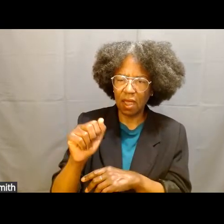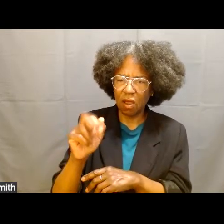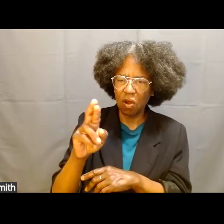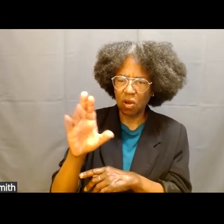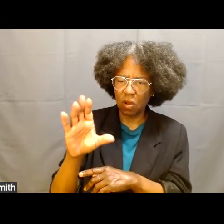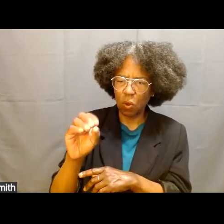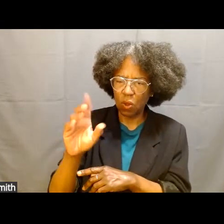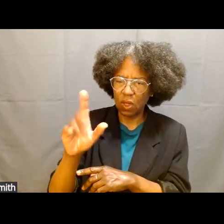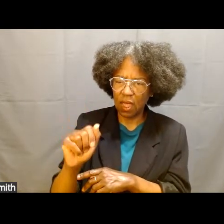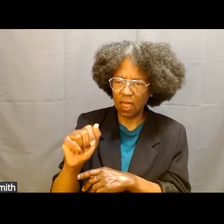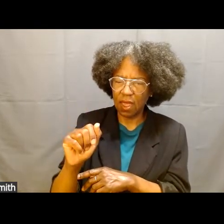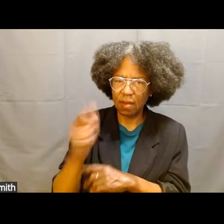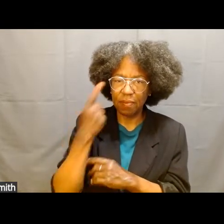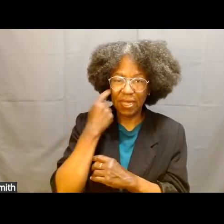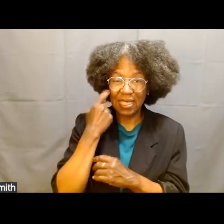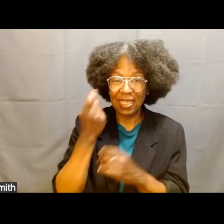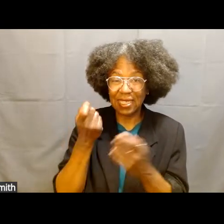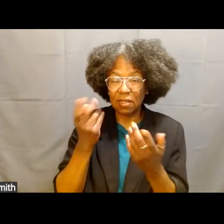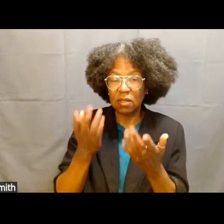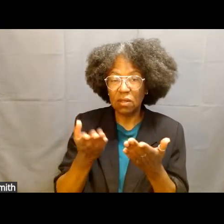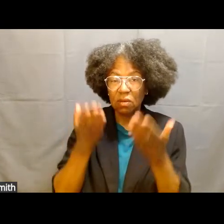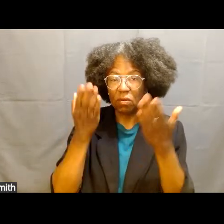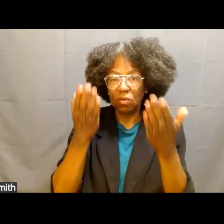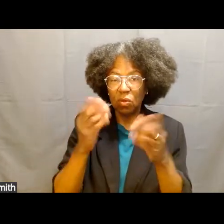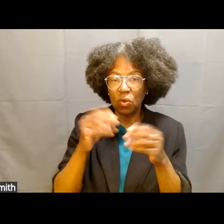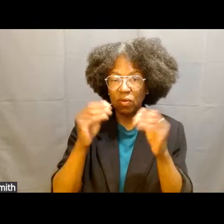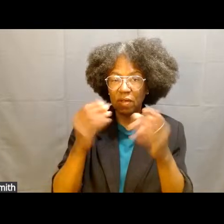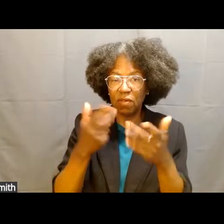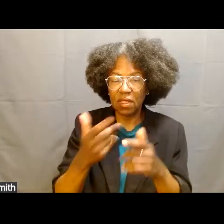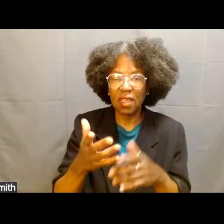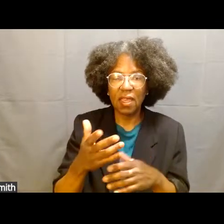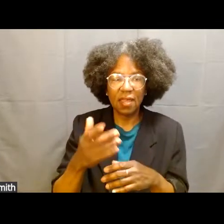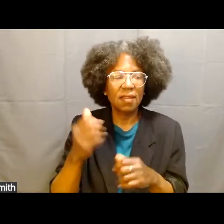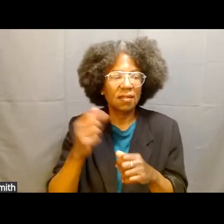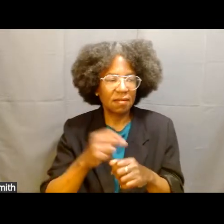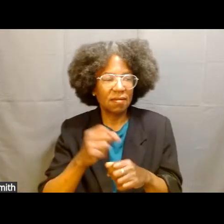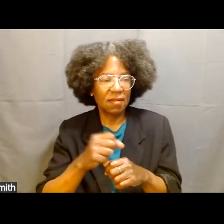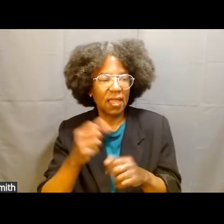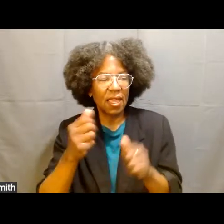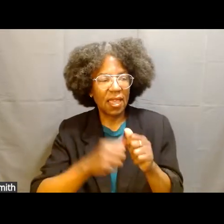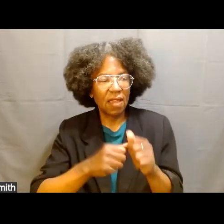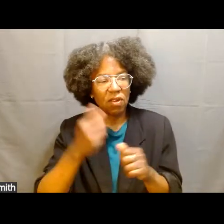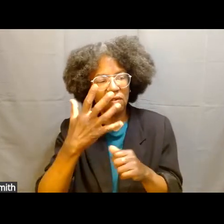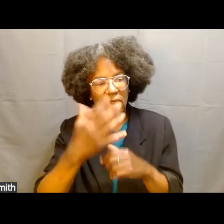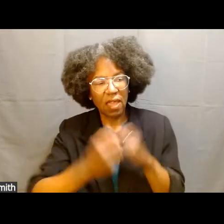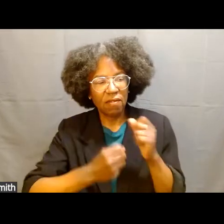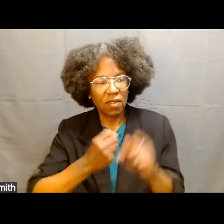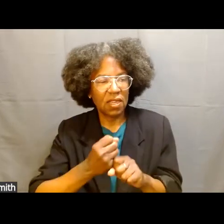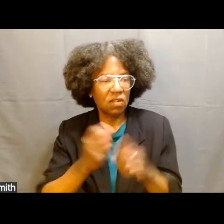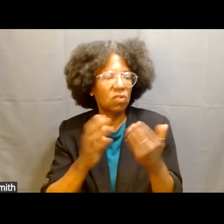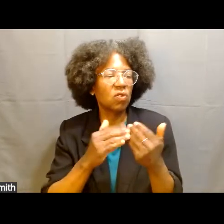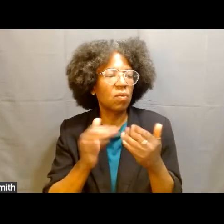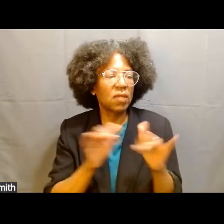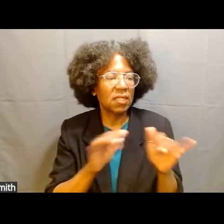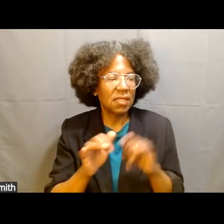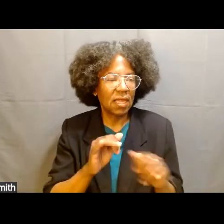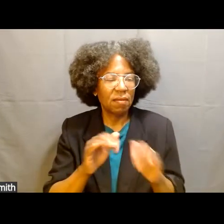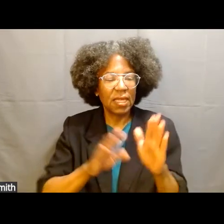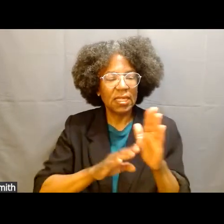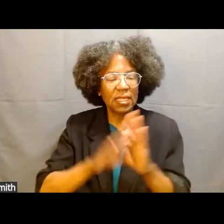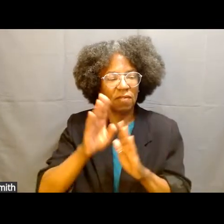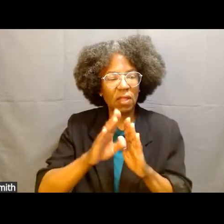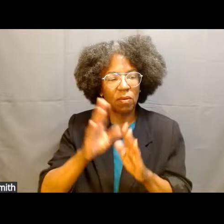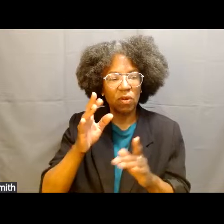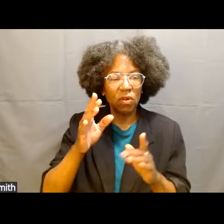the bidding and the, Yeah, every 5 years, similarly to developer fees, every 2 years, every 5 years,